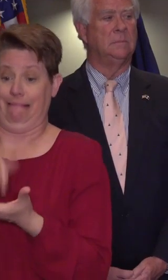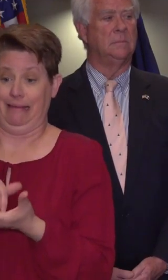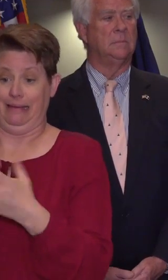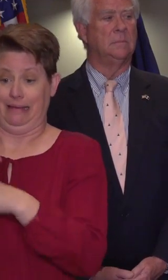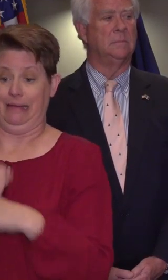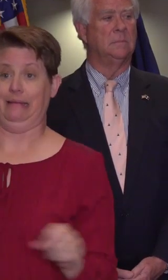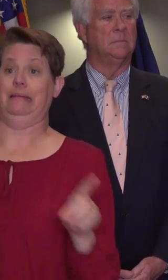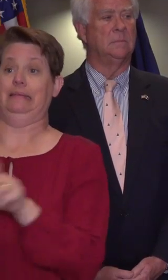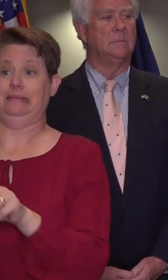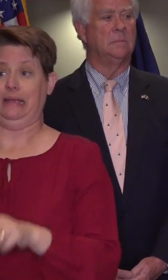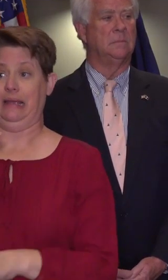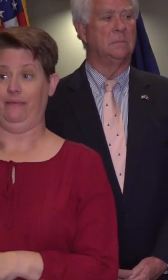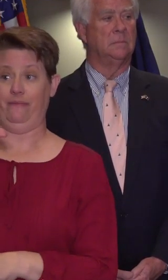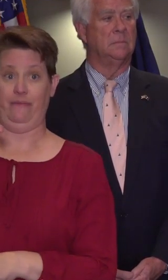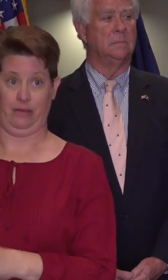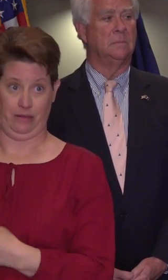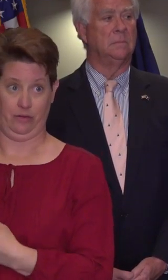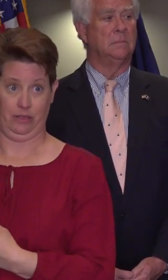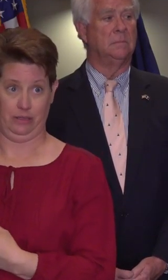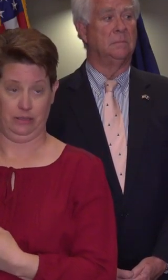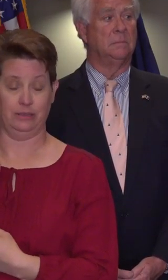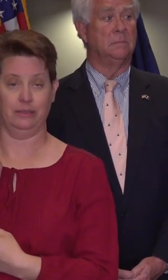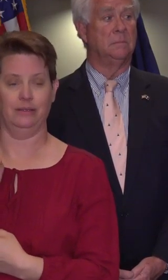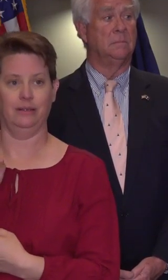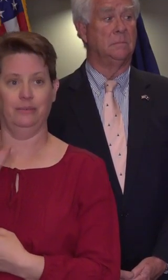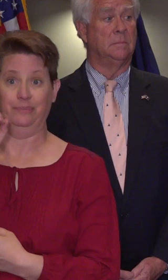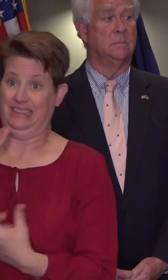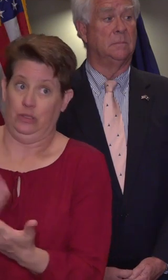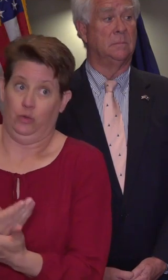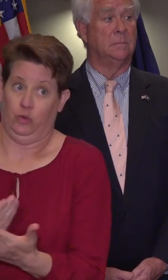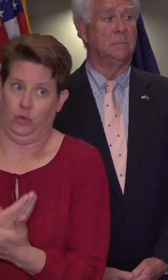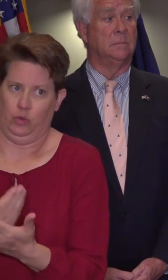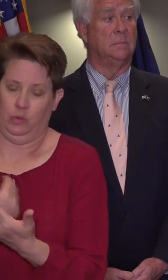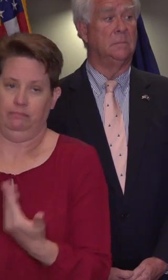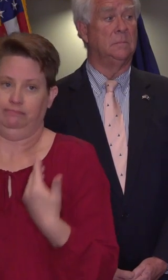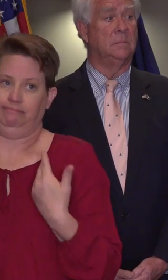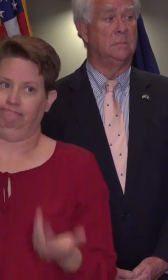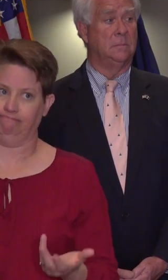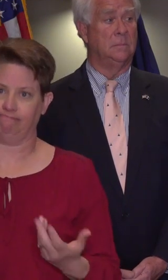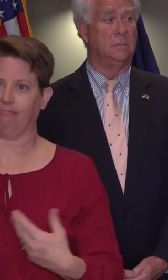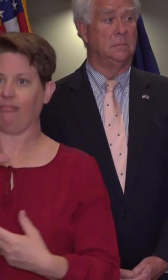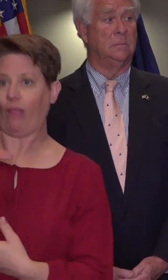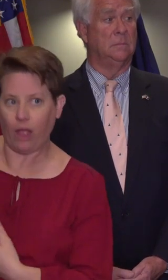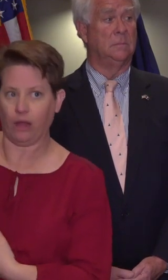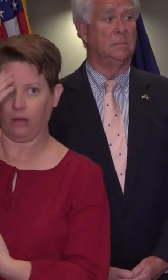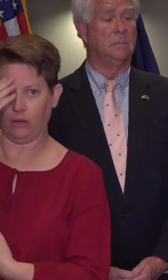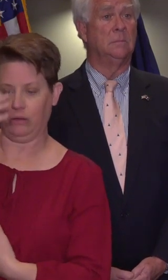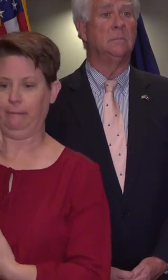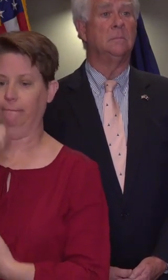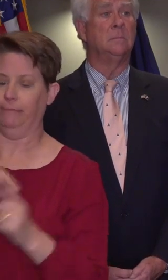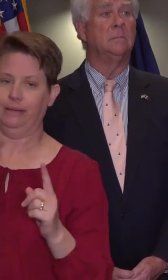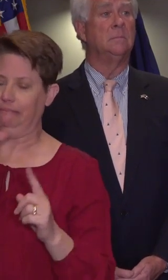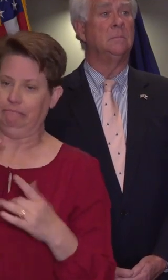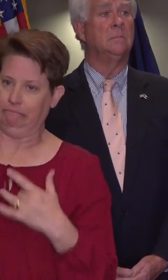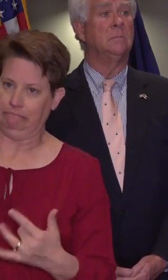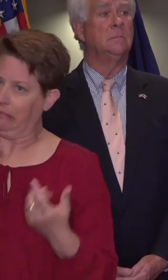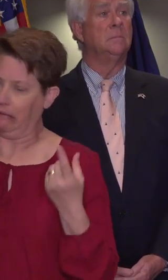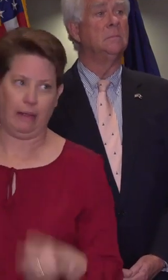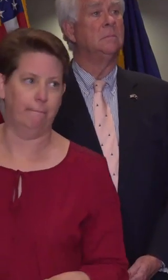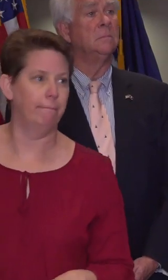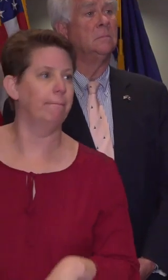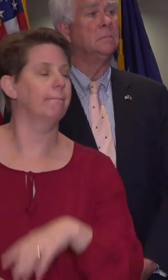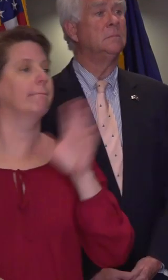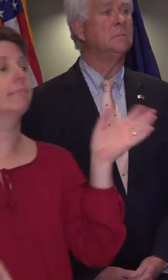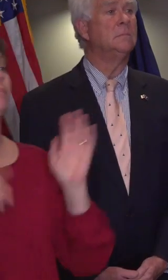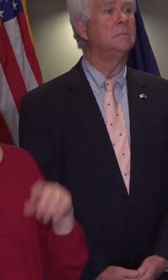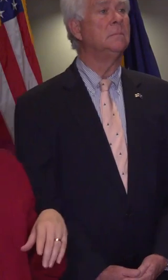same virus, because we are, this is a new virus, is unknown. It's unlikely. Governor McMaster, sure. We